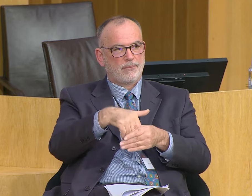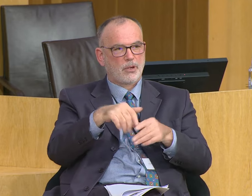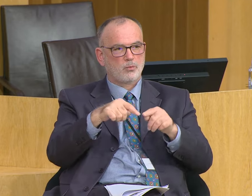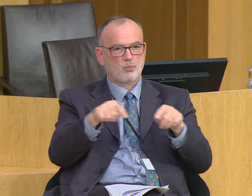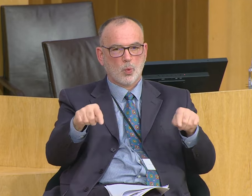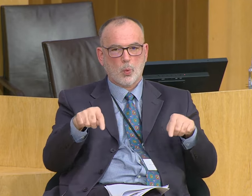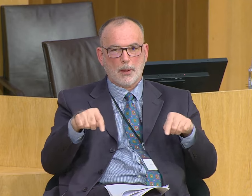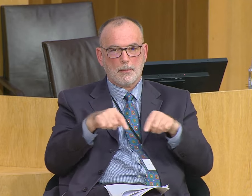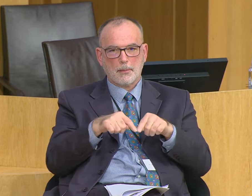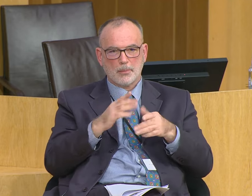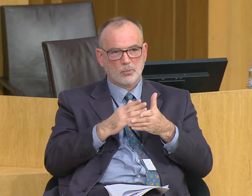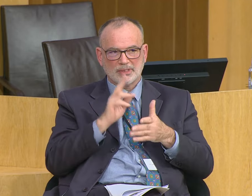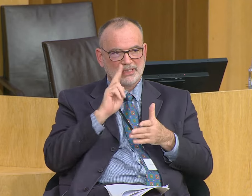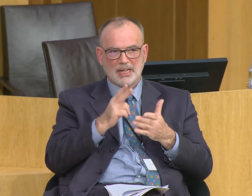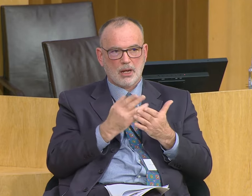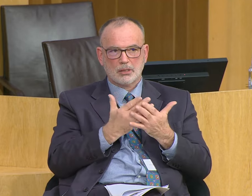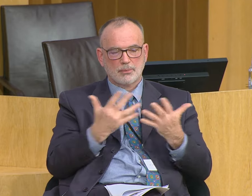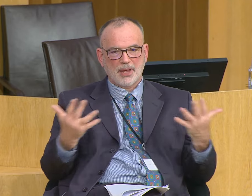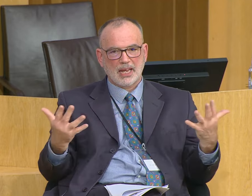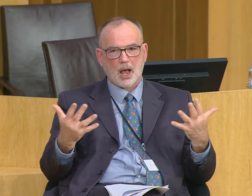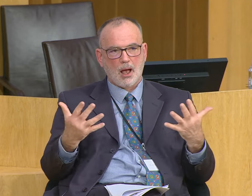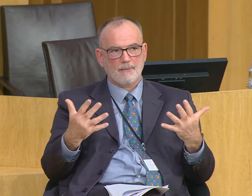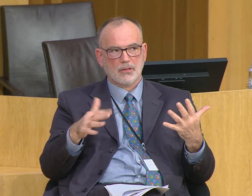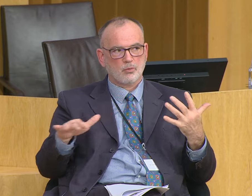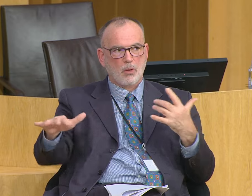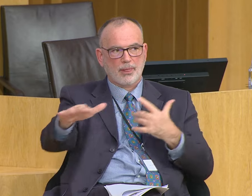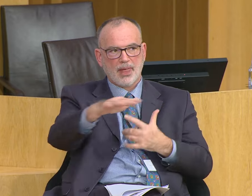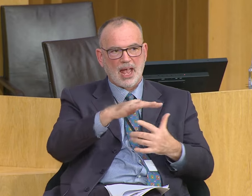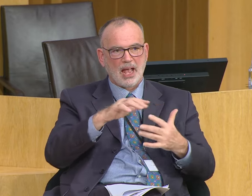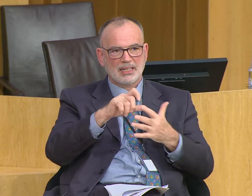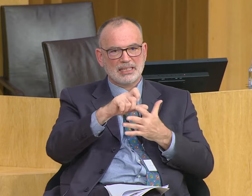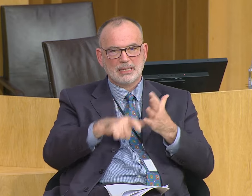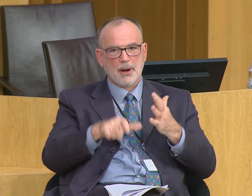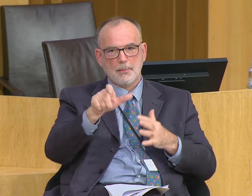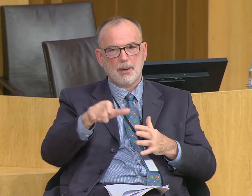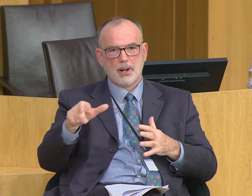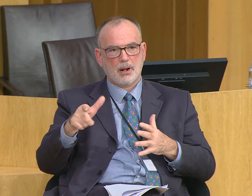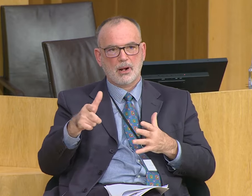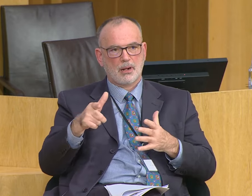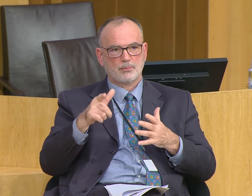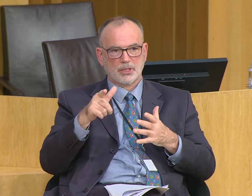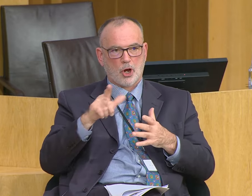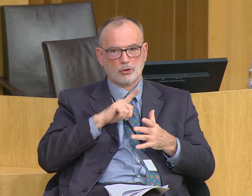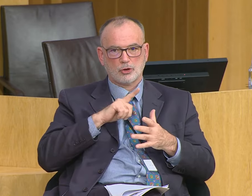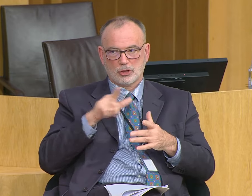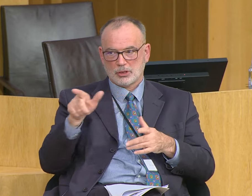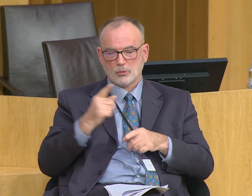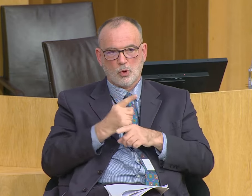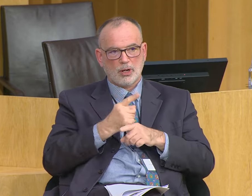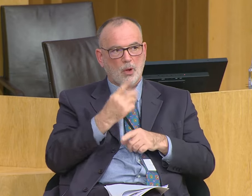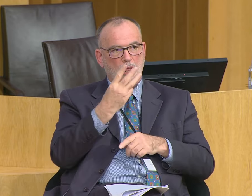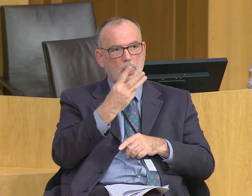people. They want to be involved in that room, but you don't see a lot of people stepping forward out there to be in that room as a disabled